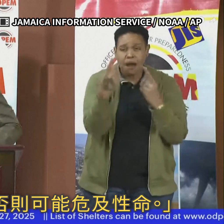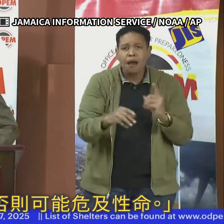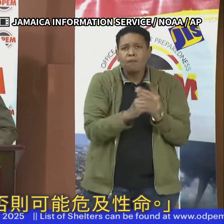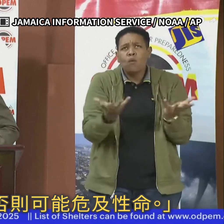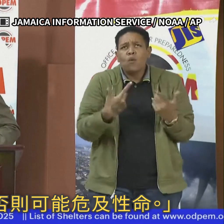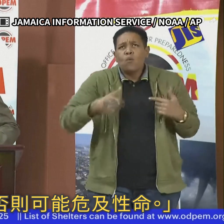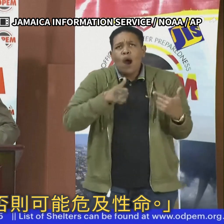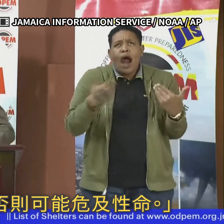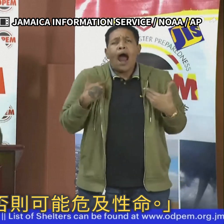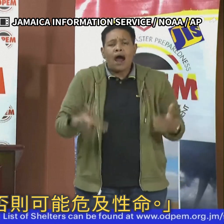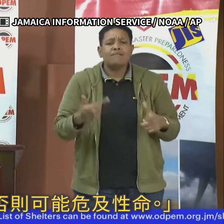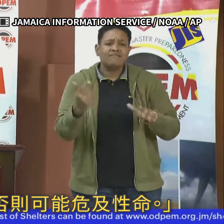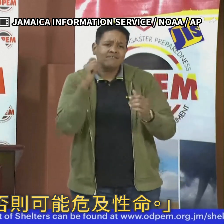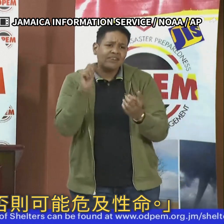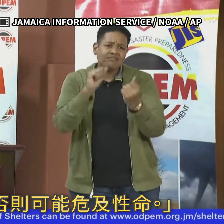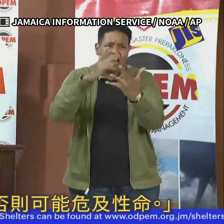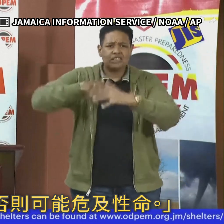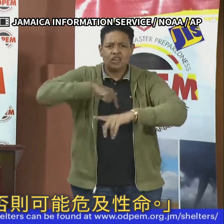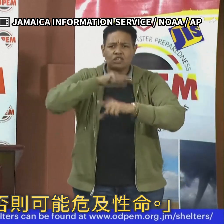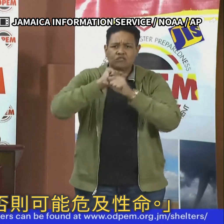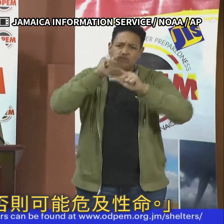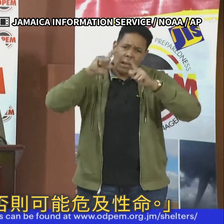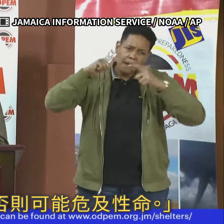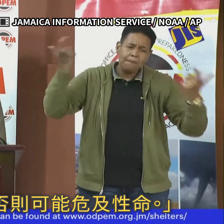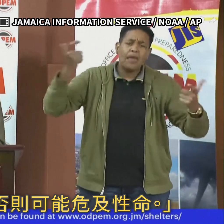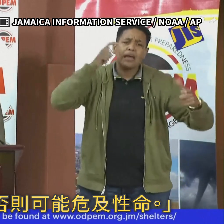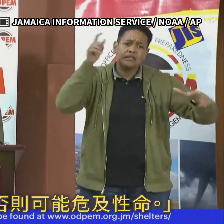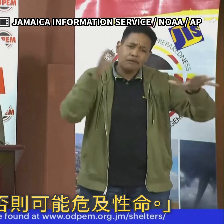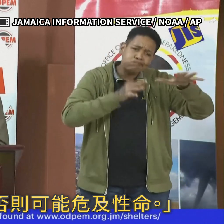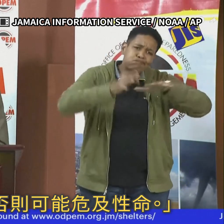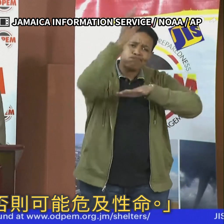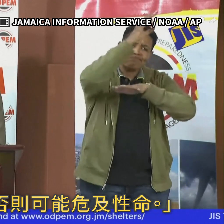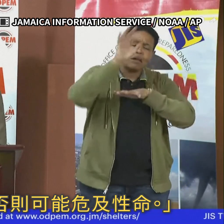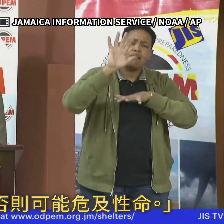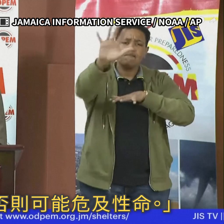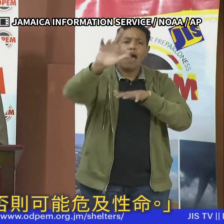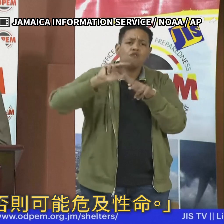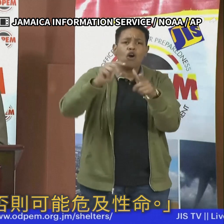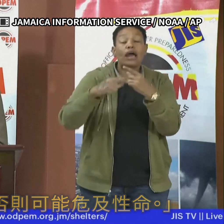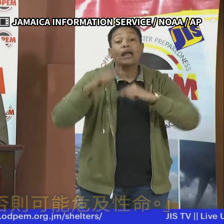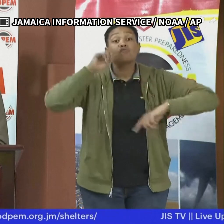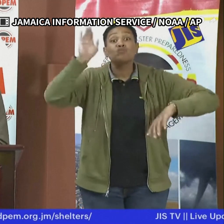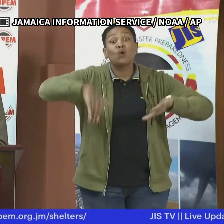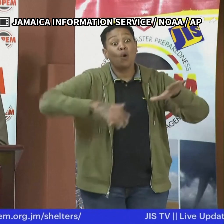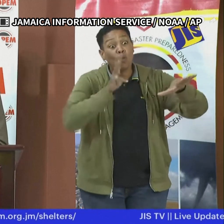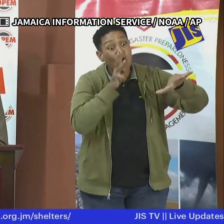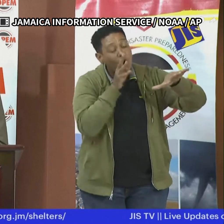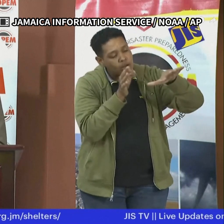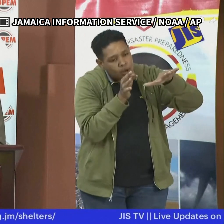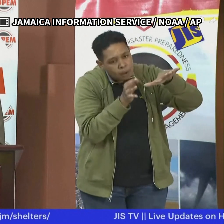what we have facing us is a major category 5 hurricane, and it's over the